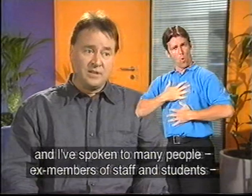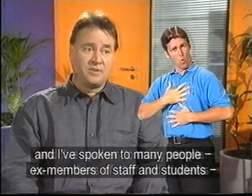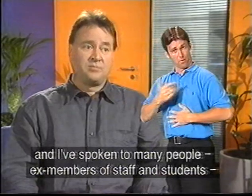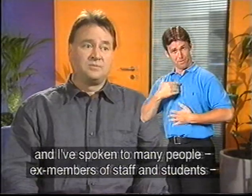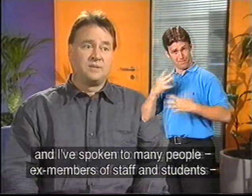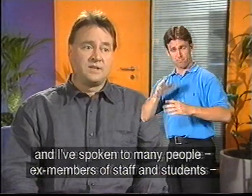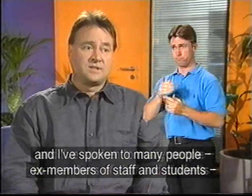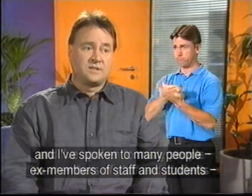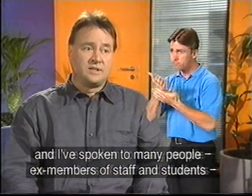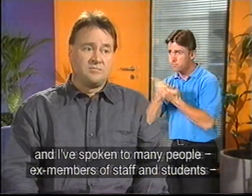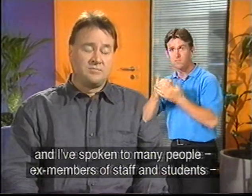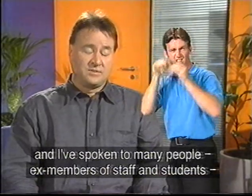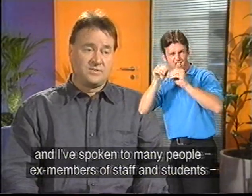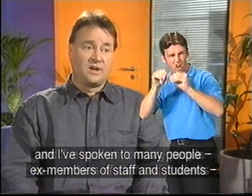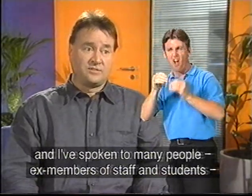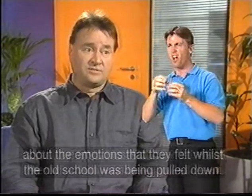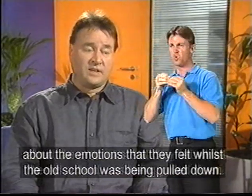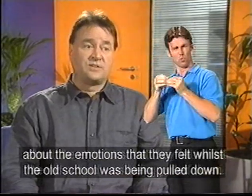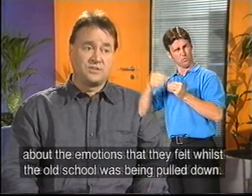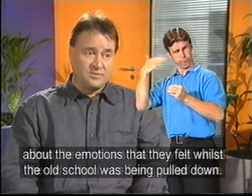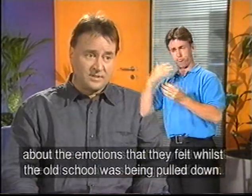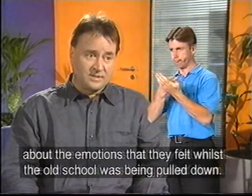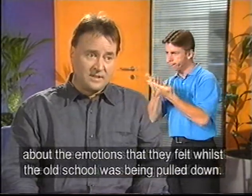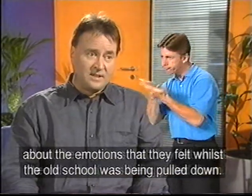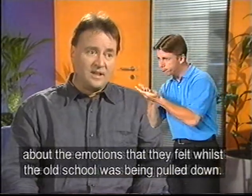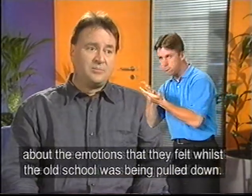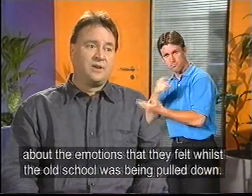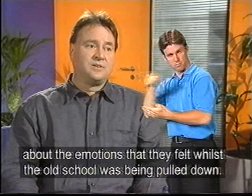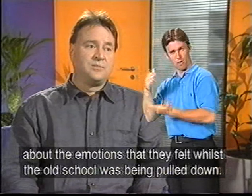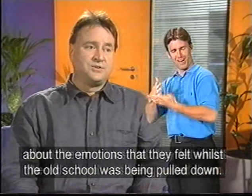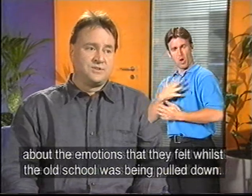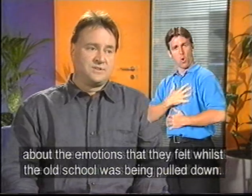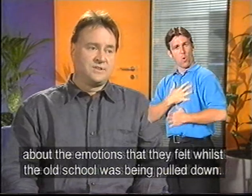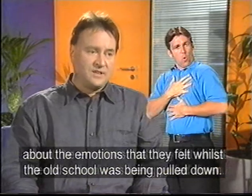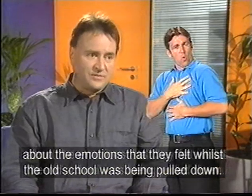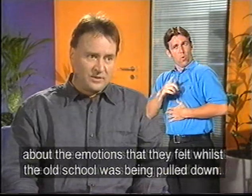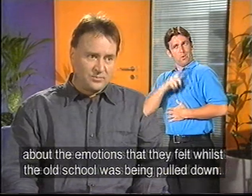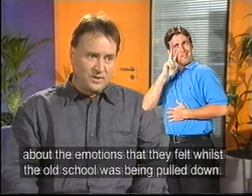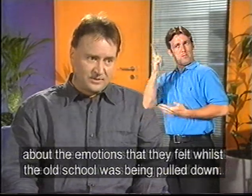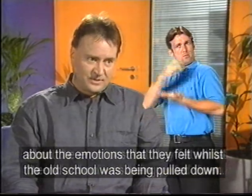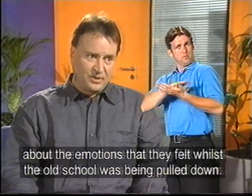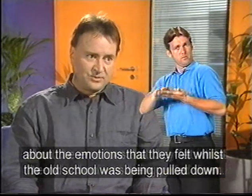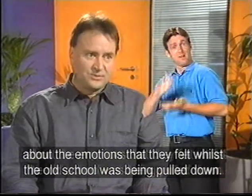people, ex-members of staff and students, about the emotions that they felt whilst the old school